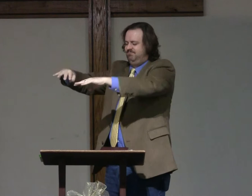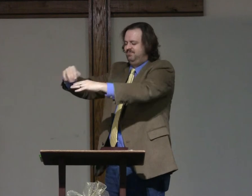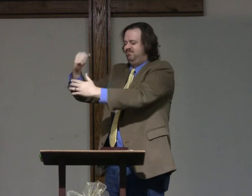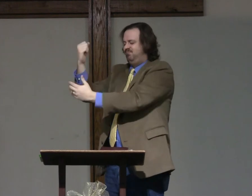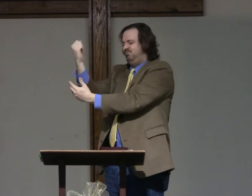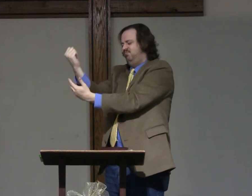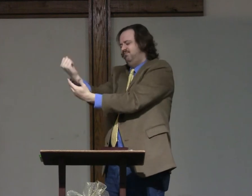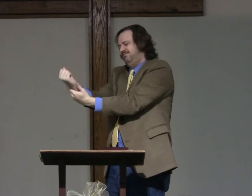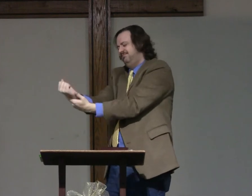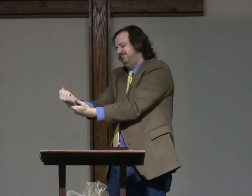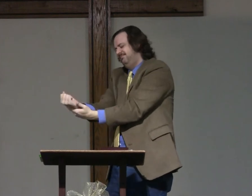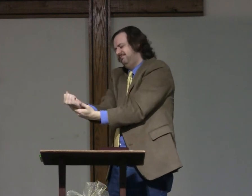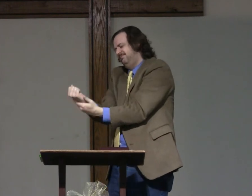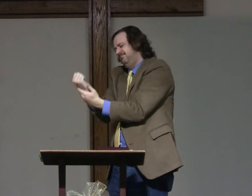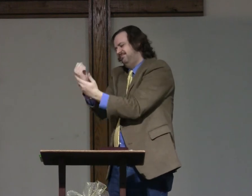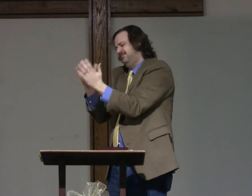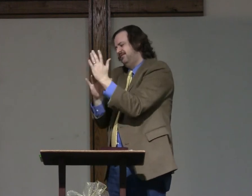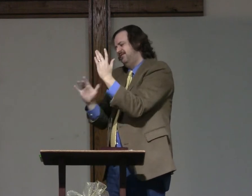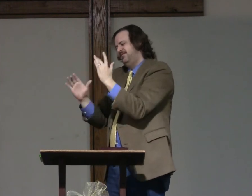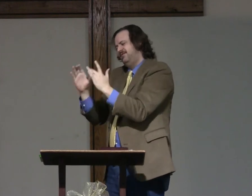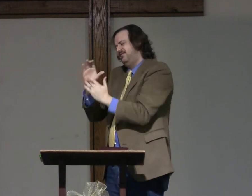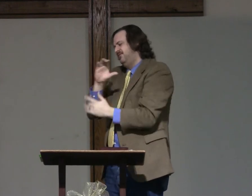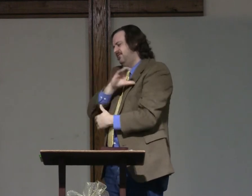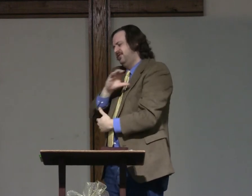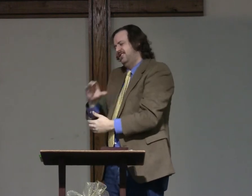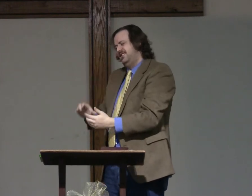looked down where he lay.